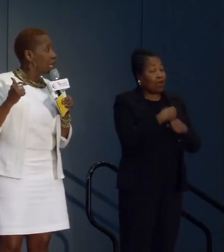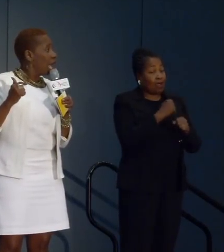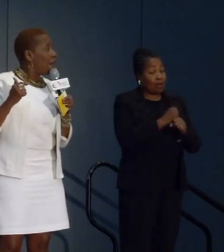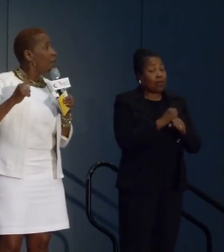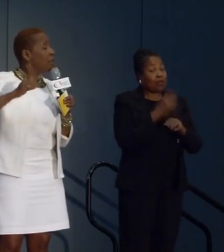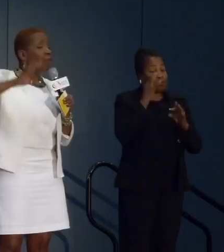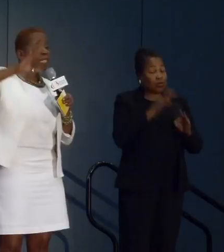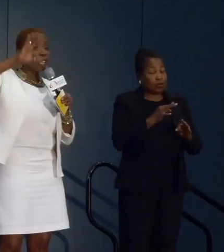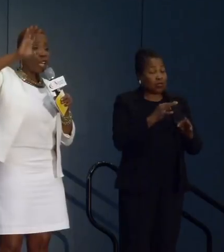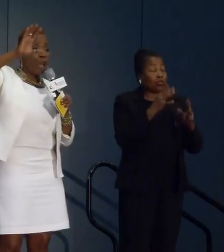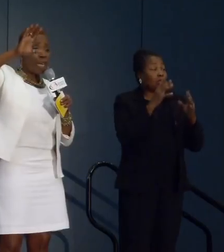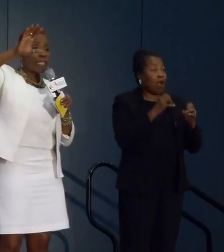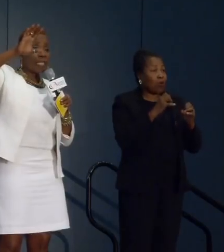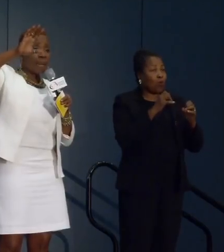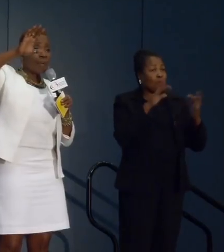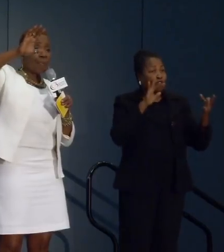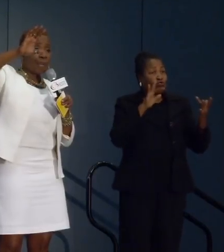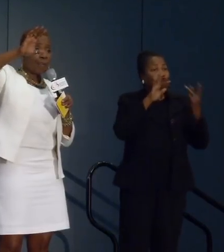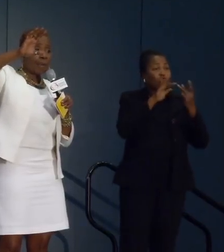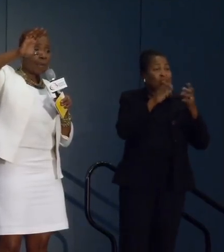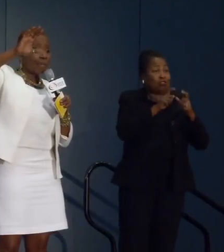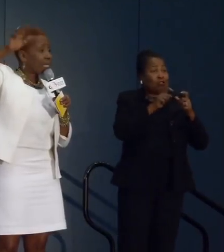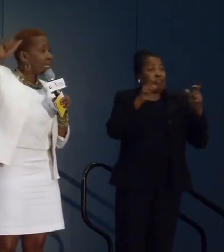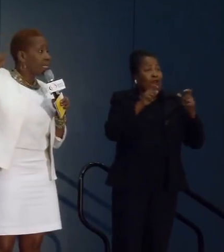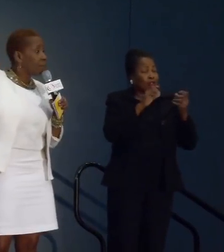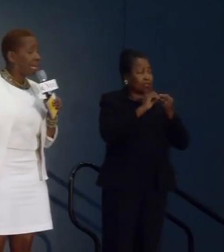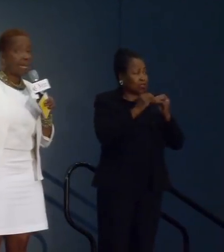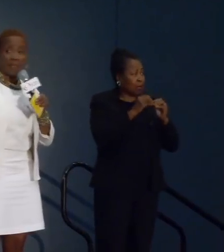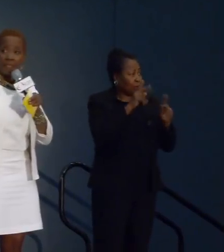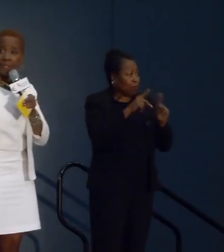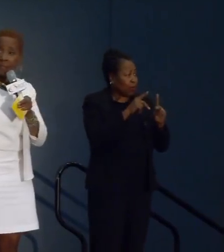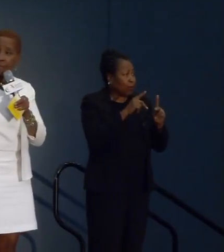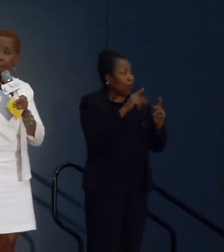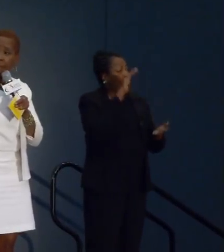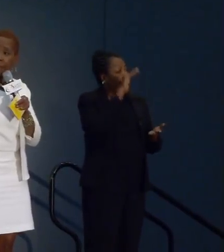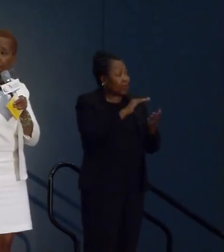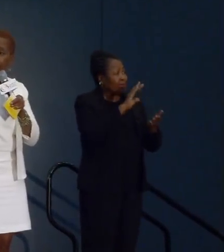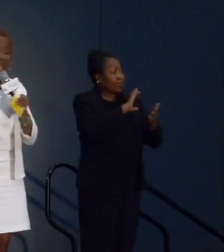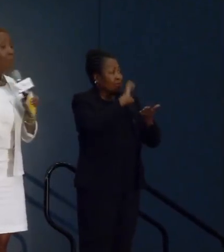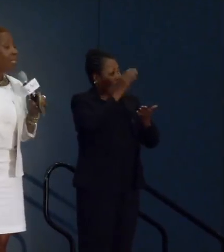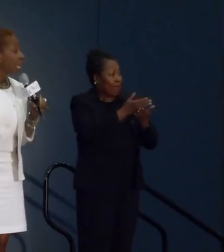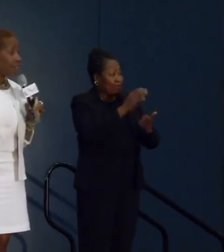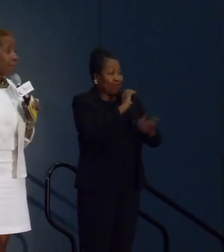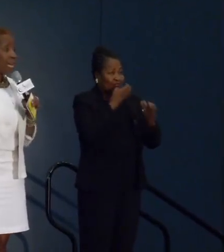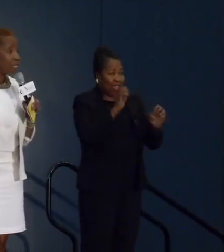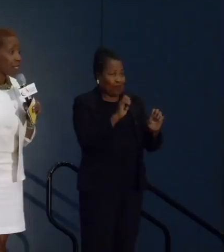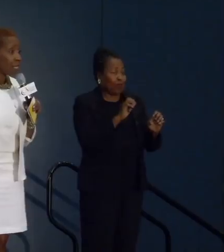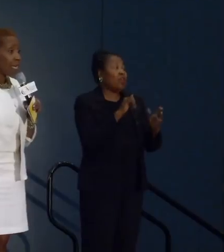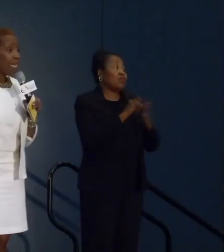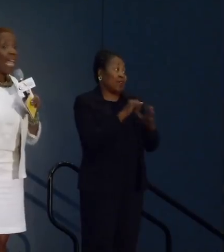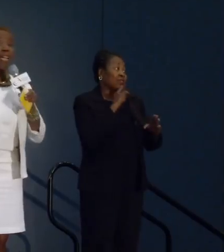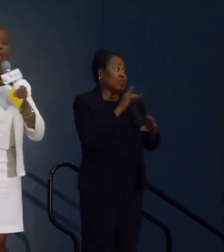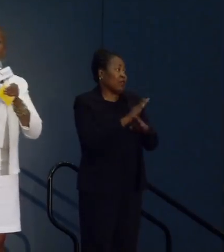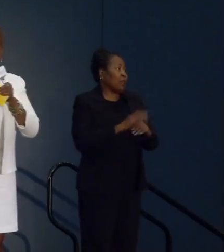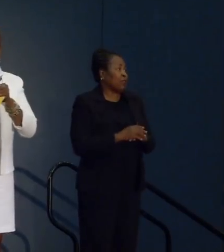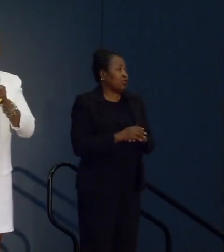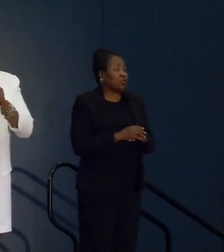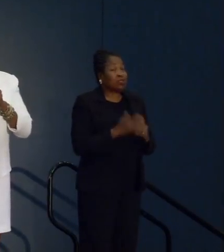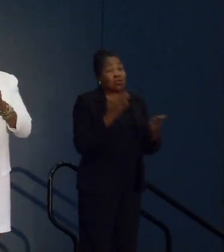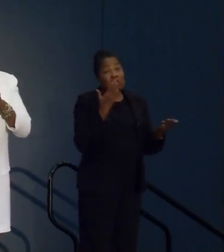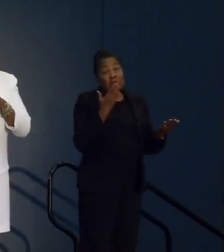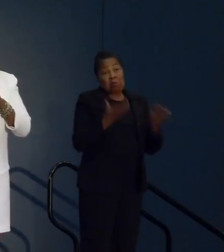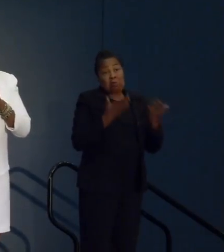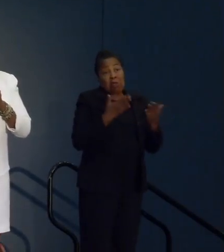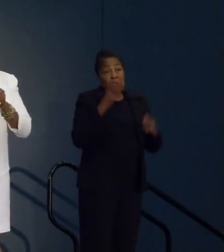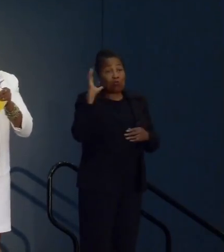affirmation. I want to reach the largest number of people with the least amount of effort. That was the affirmation. That could have been